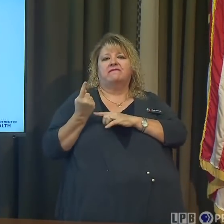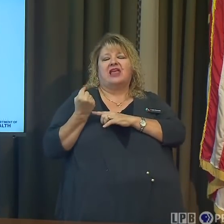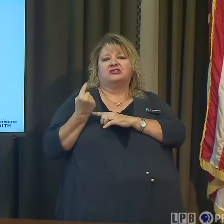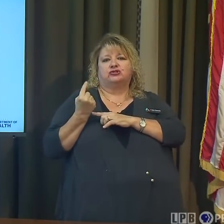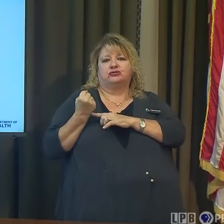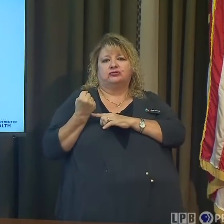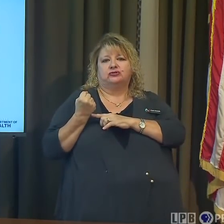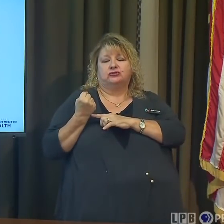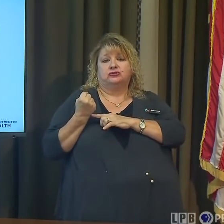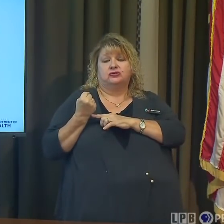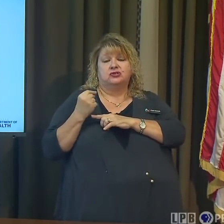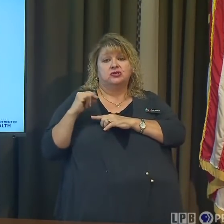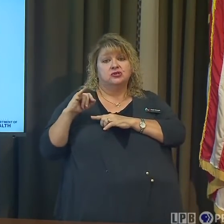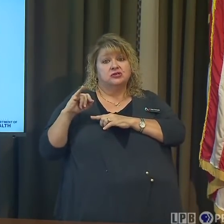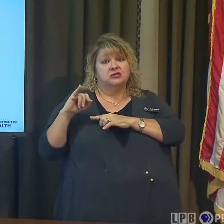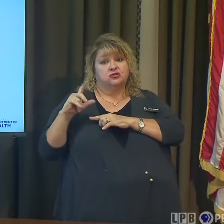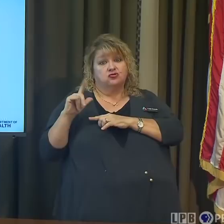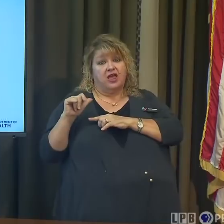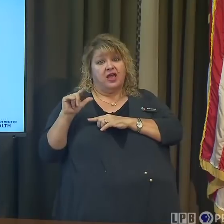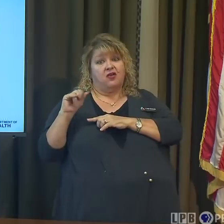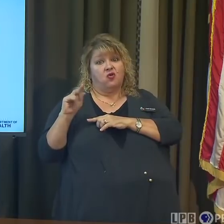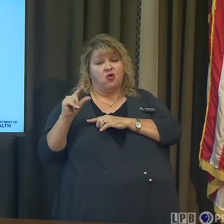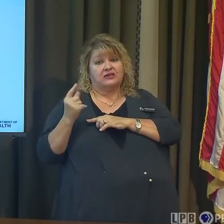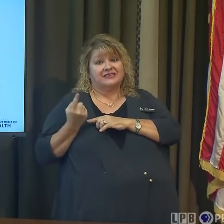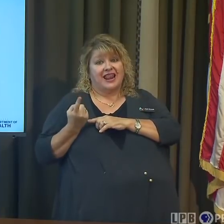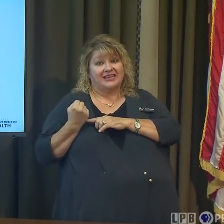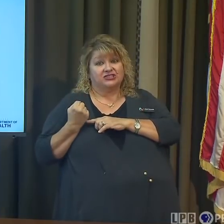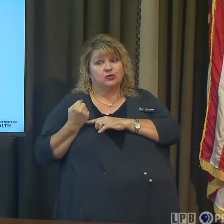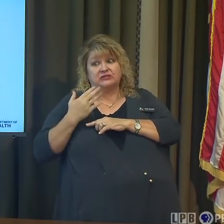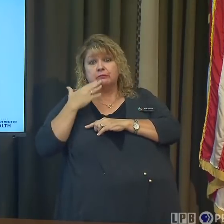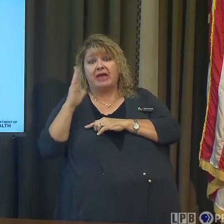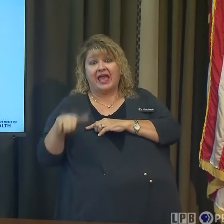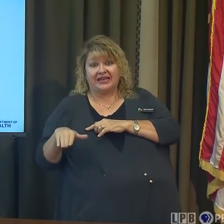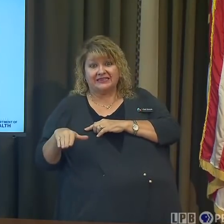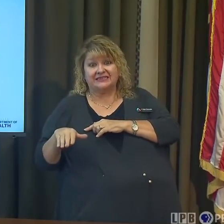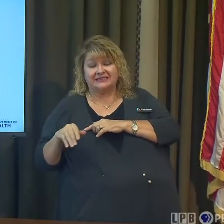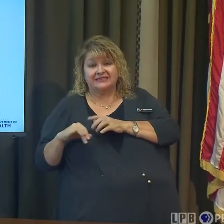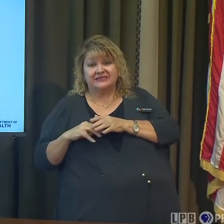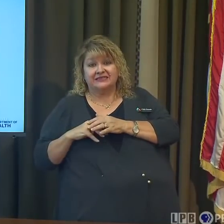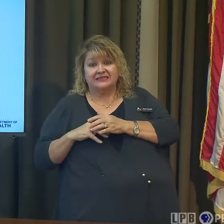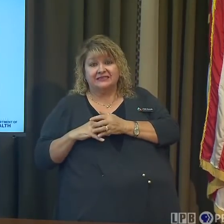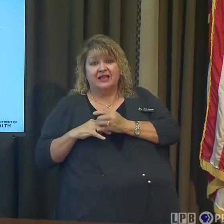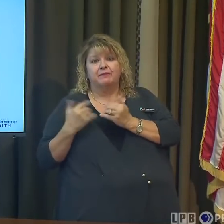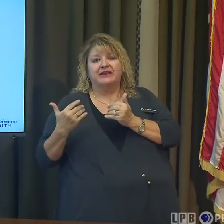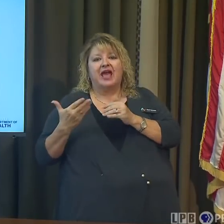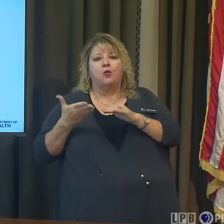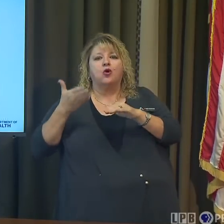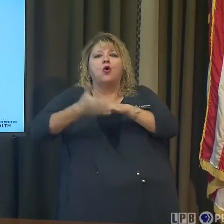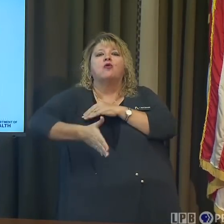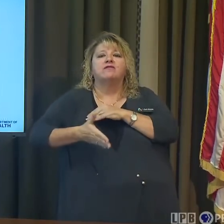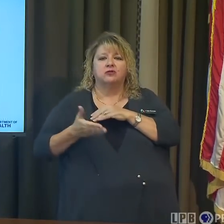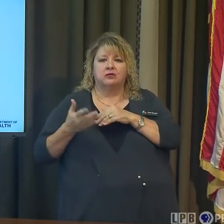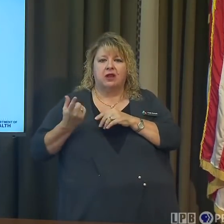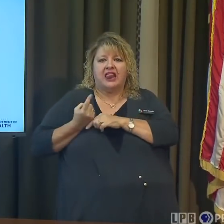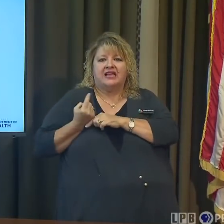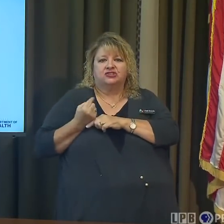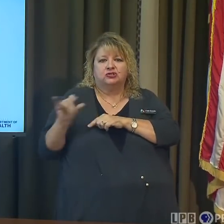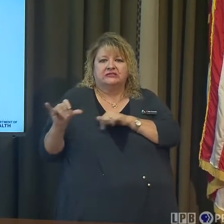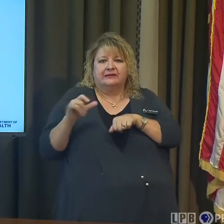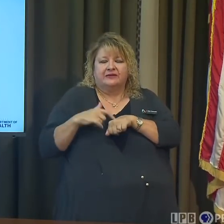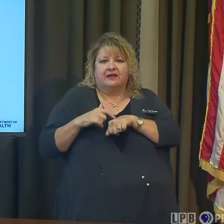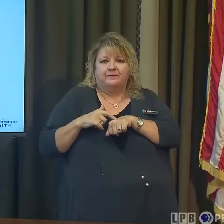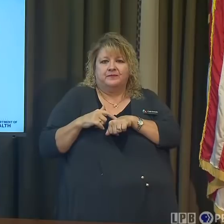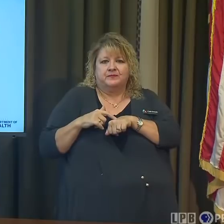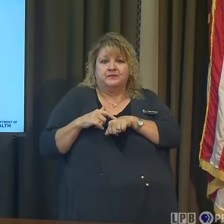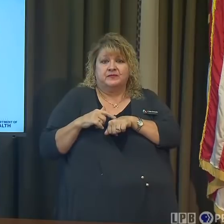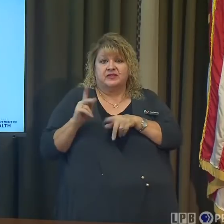And that was a very bad peak for us. We've now exceeded that in terms of the amount of people coming in to the hospital with these type of